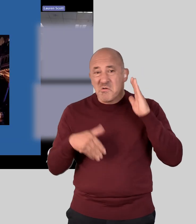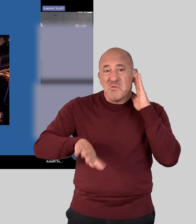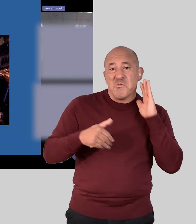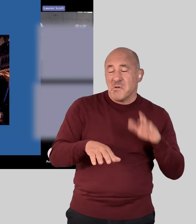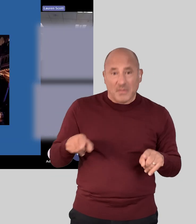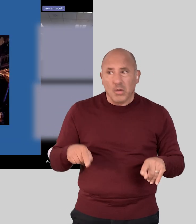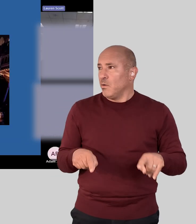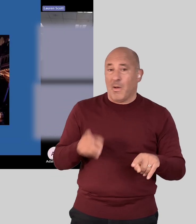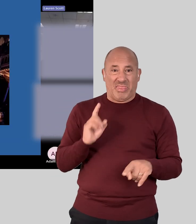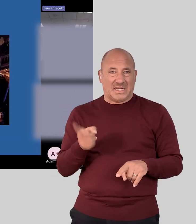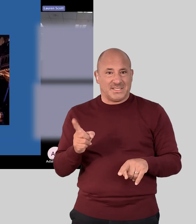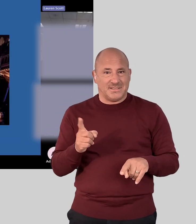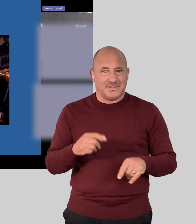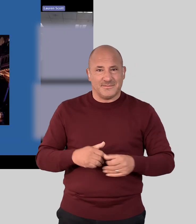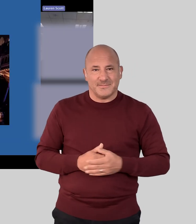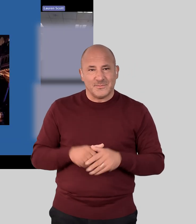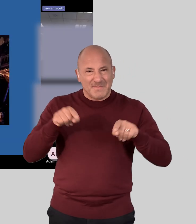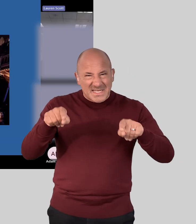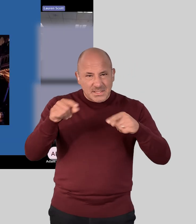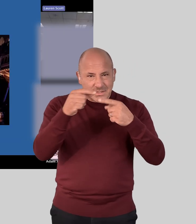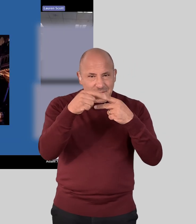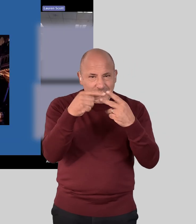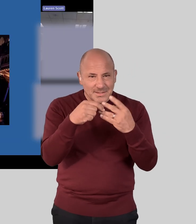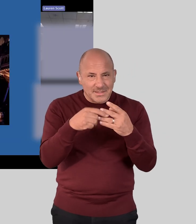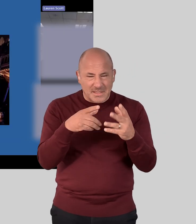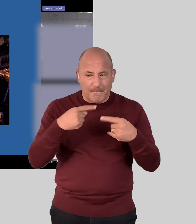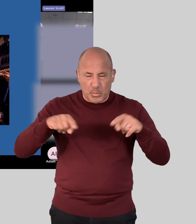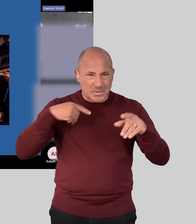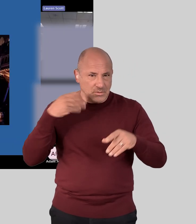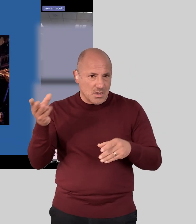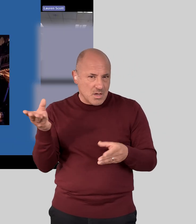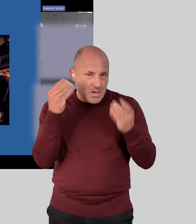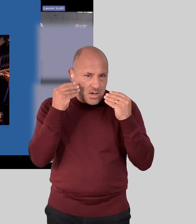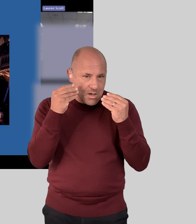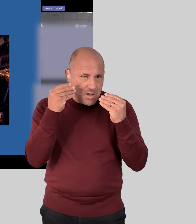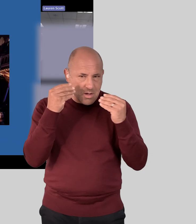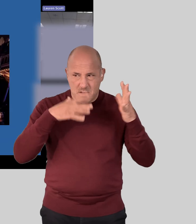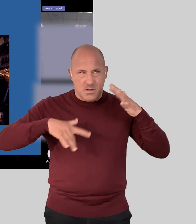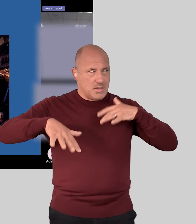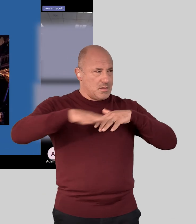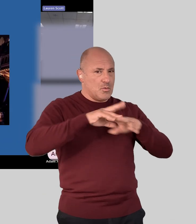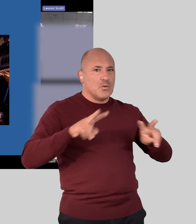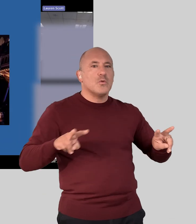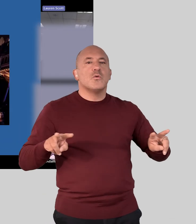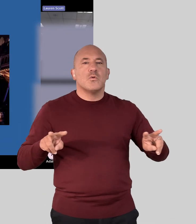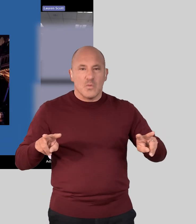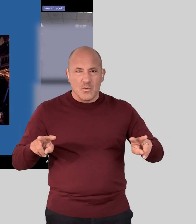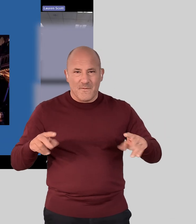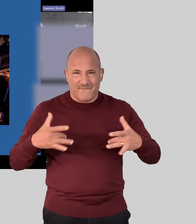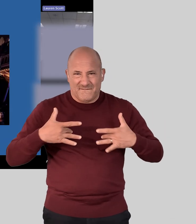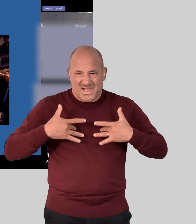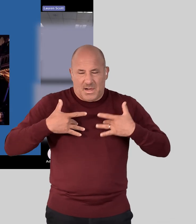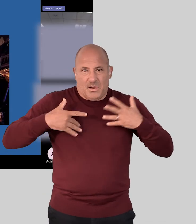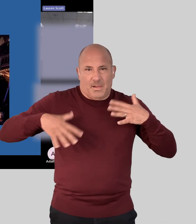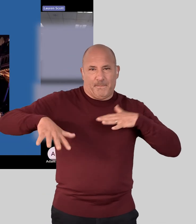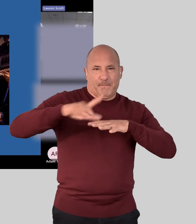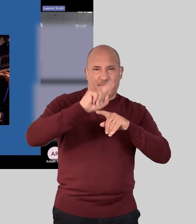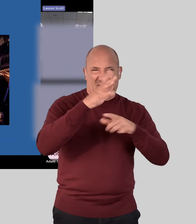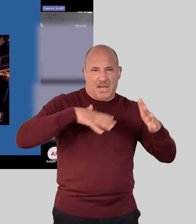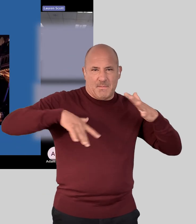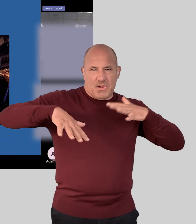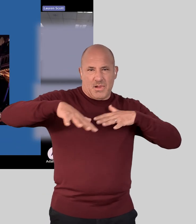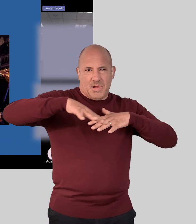know is going to come on. So there's elements of like being able to listen to music, respond to your surroundings, feed into the